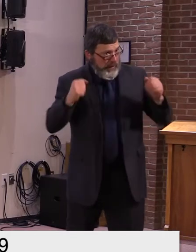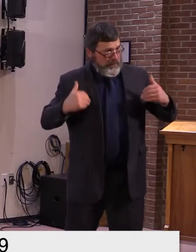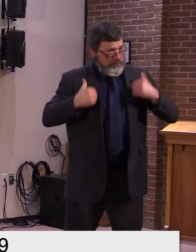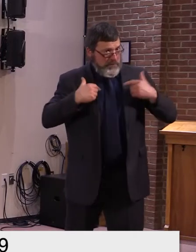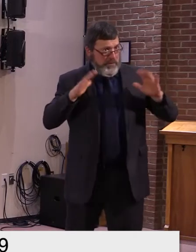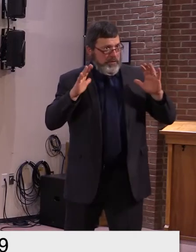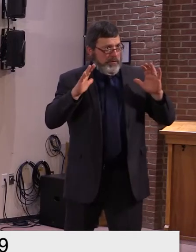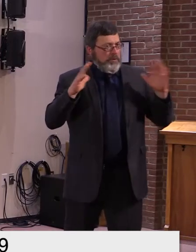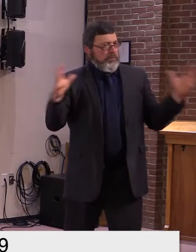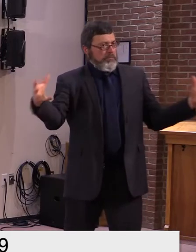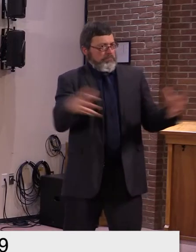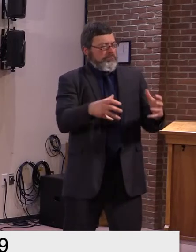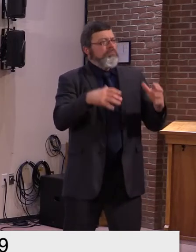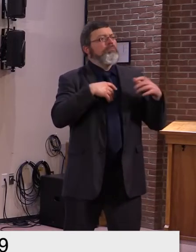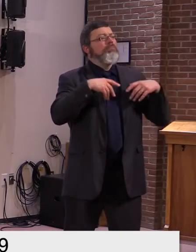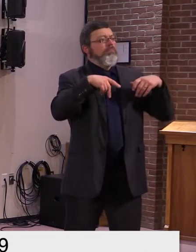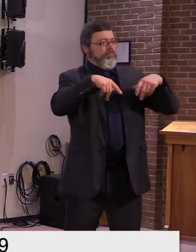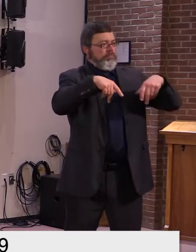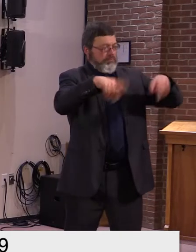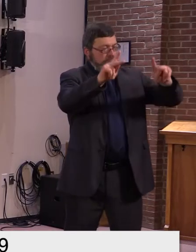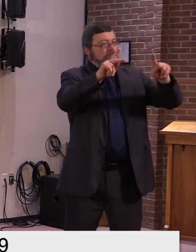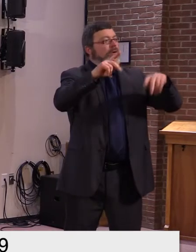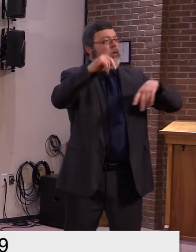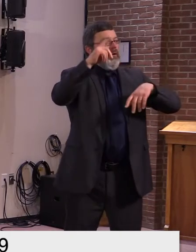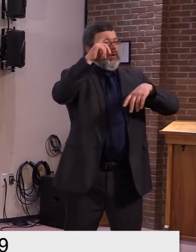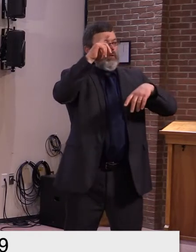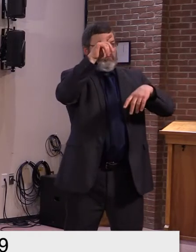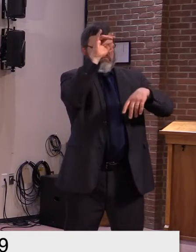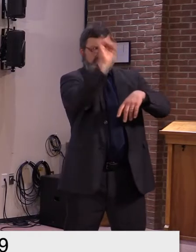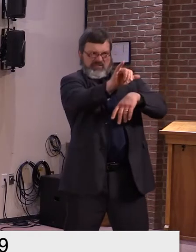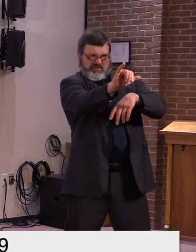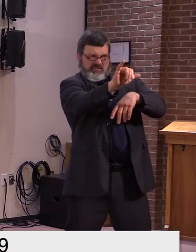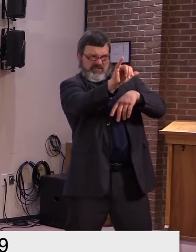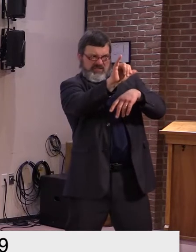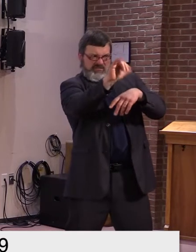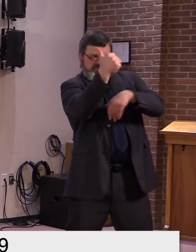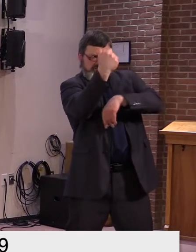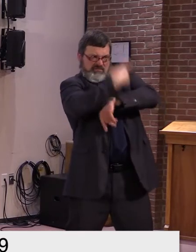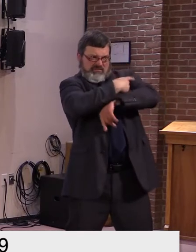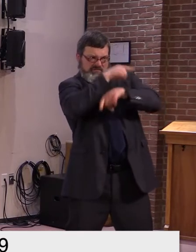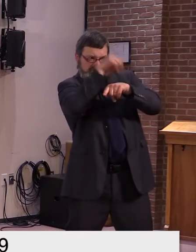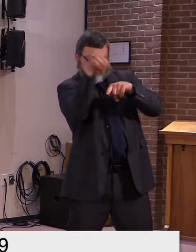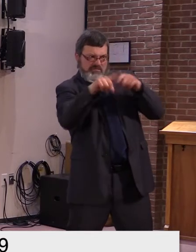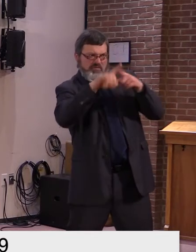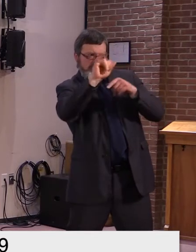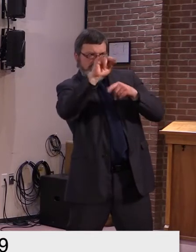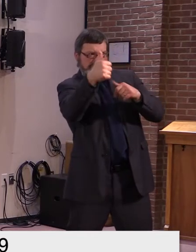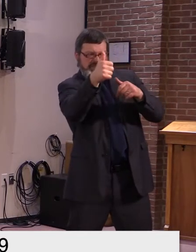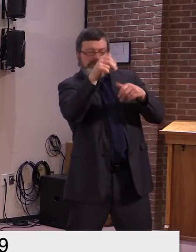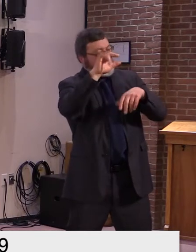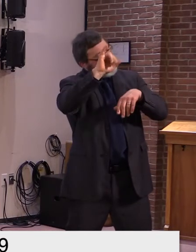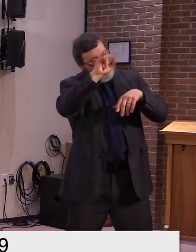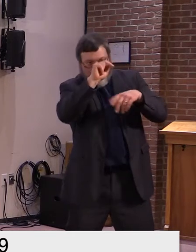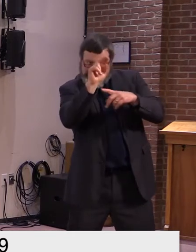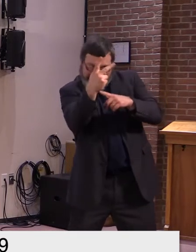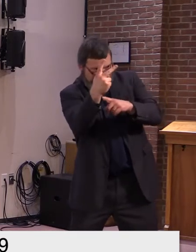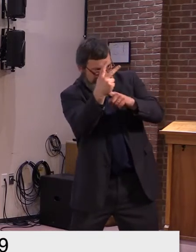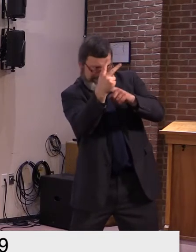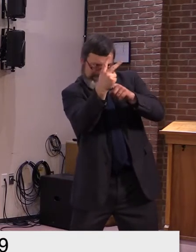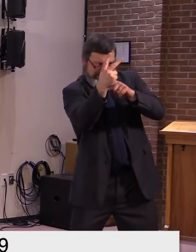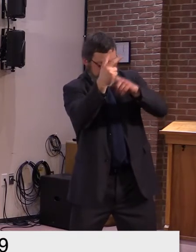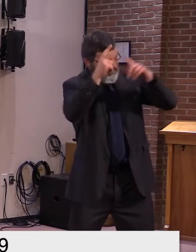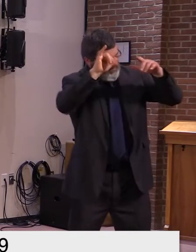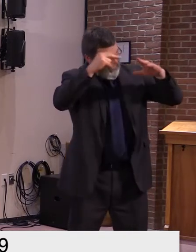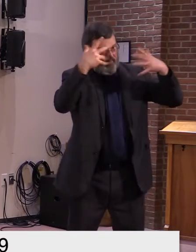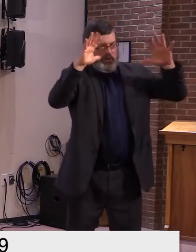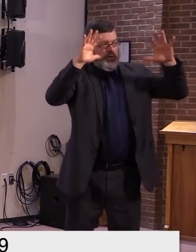for a test at healthvermont.gov. Now, it's also important to know that if the one